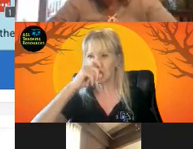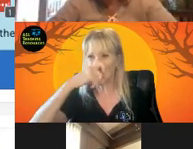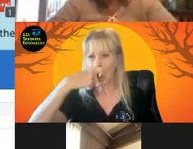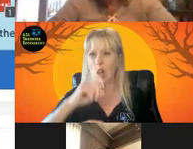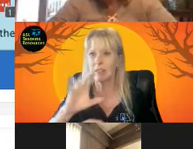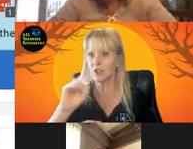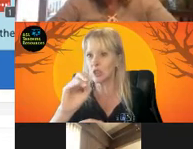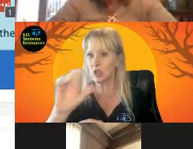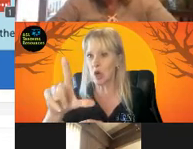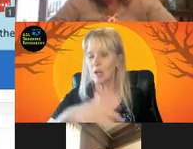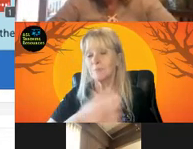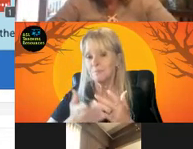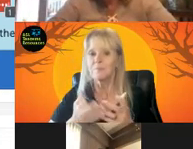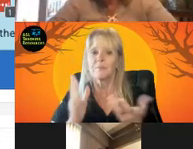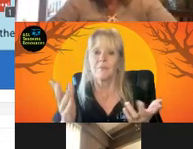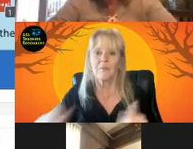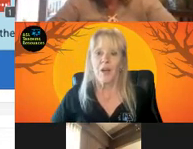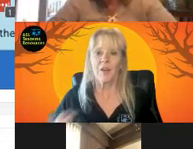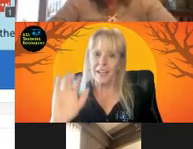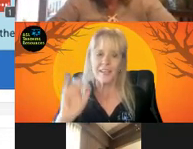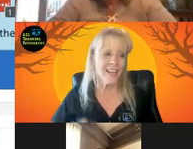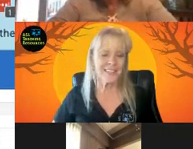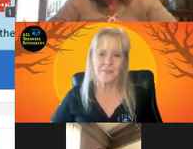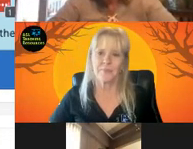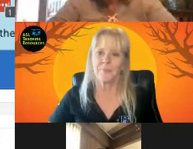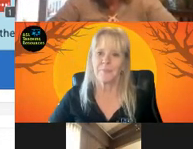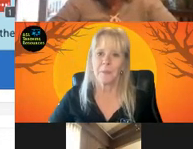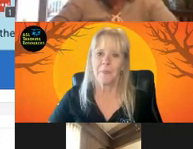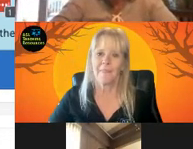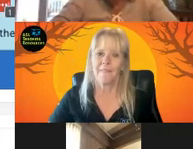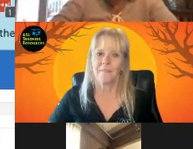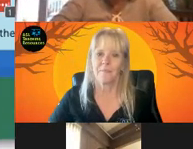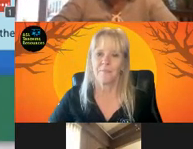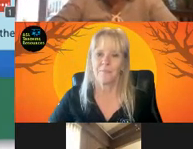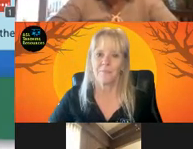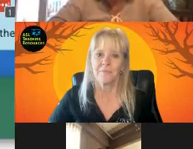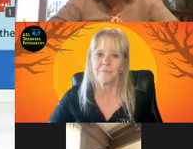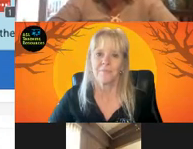careful. Doll, doll. Okay, hit next.